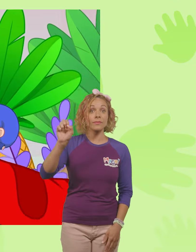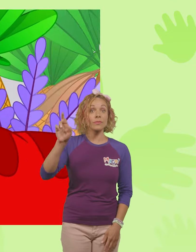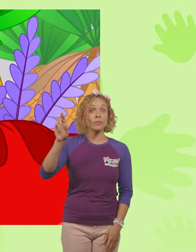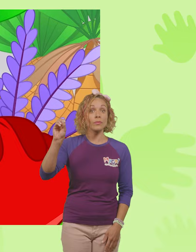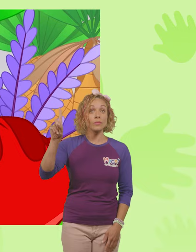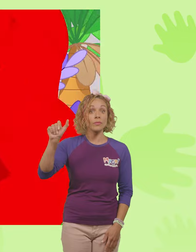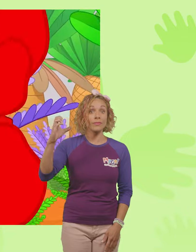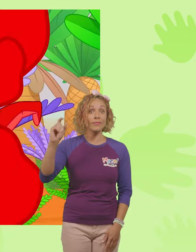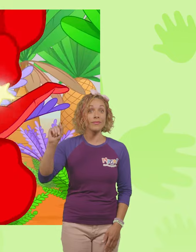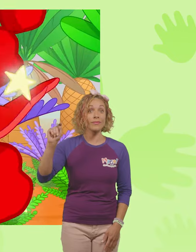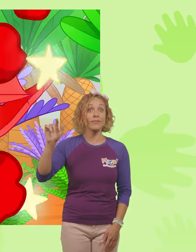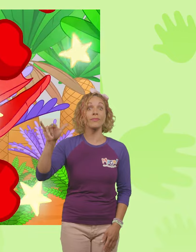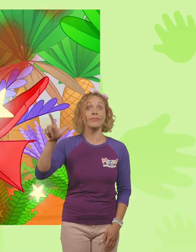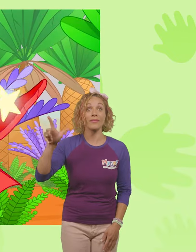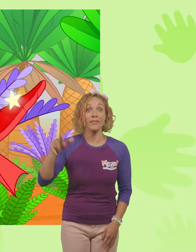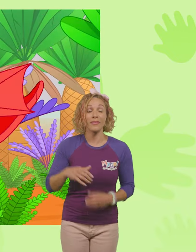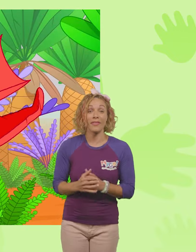pterodactyl.